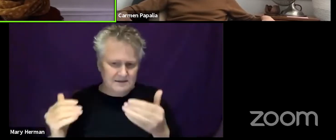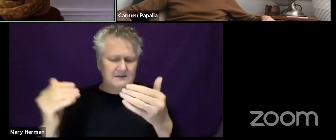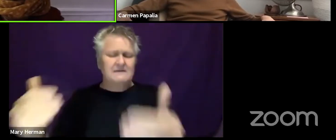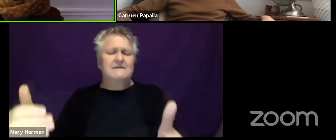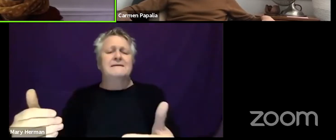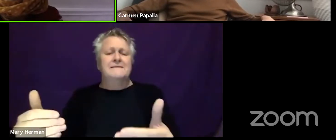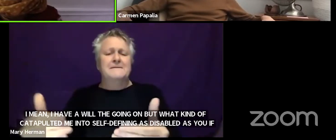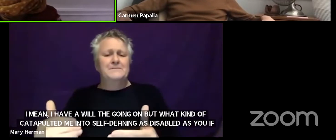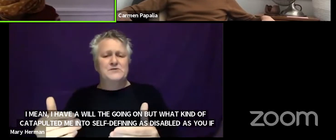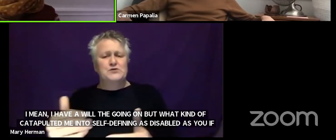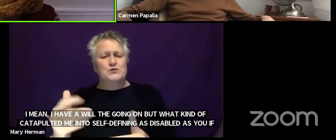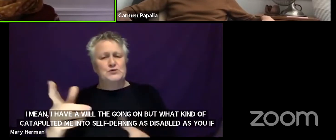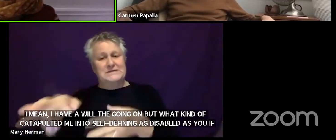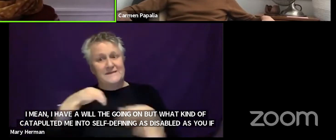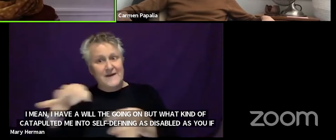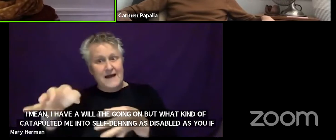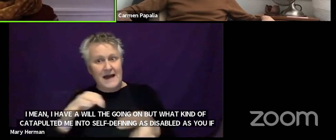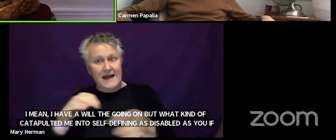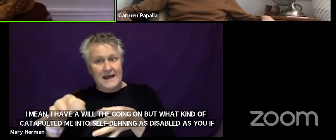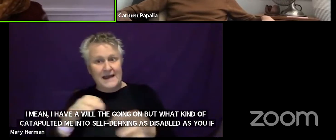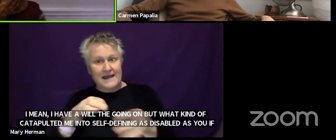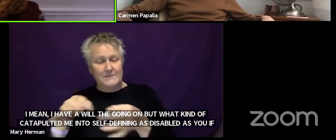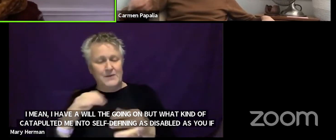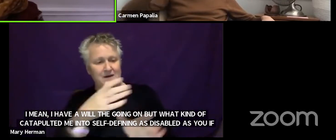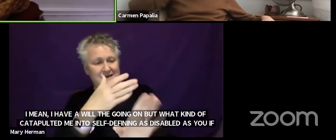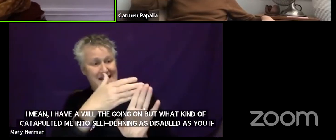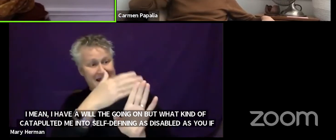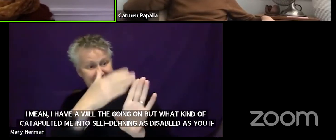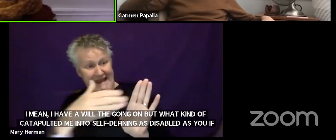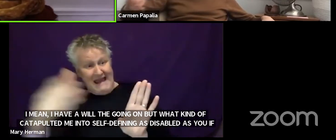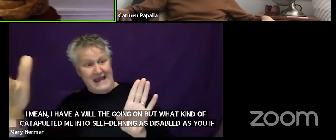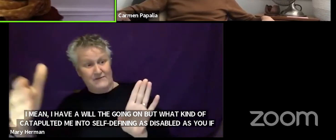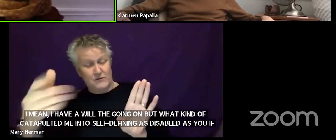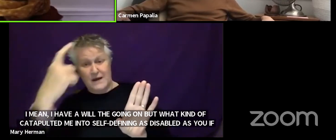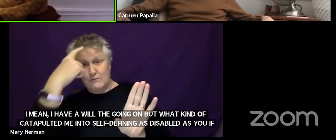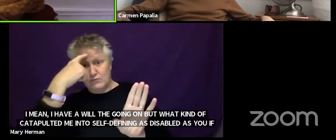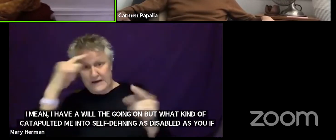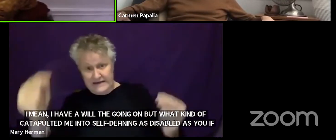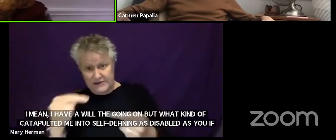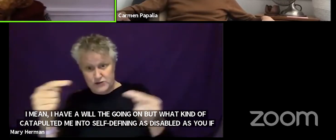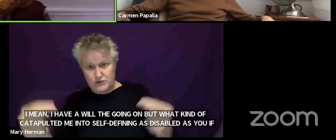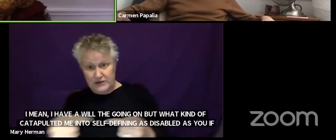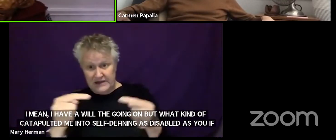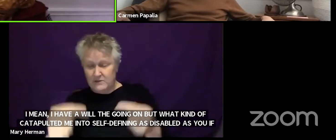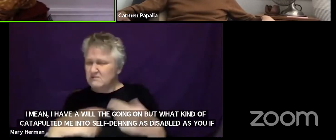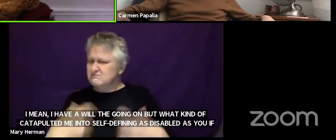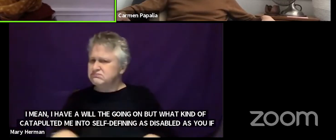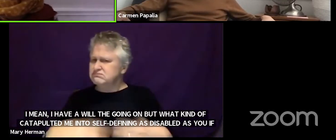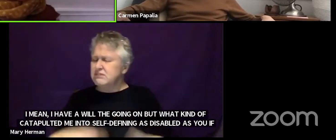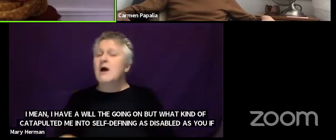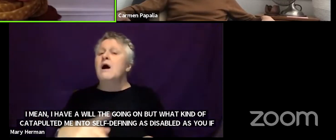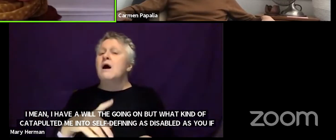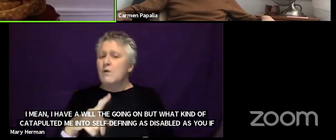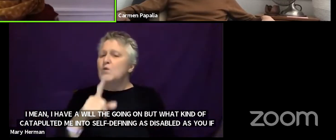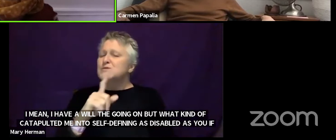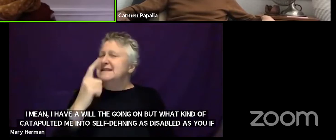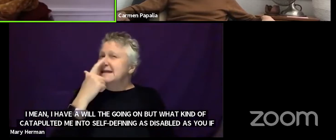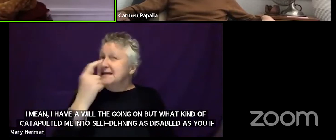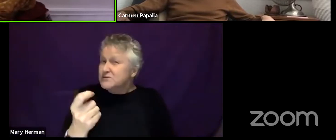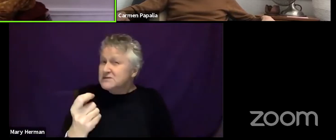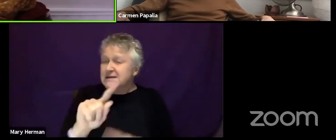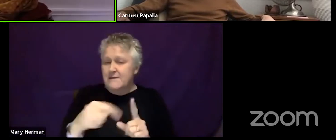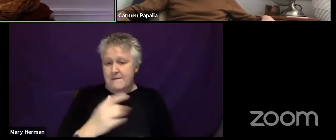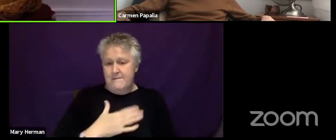a brain injury. And what was kind of interesting about that experience is that initially I was told